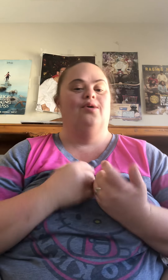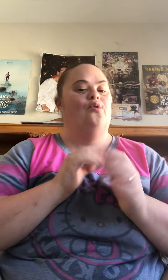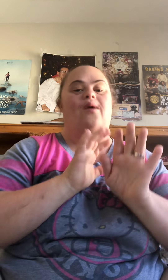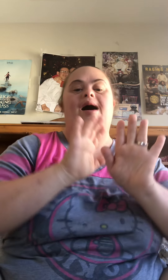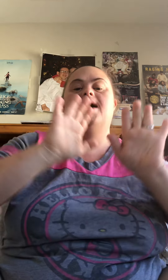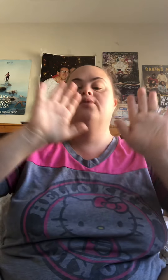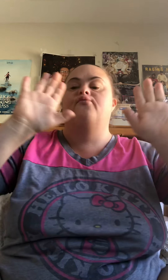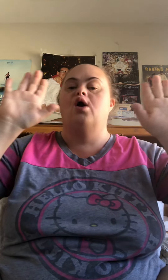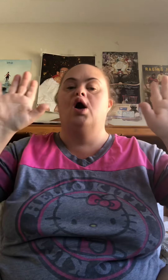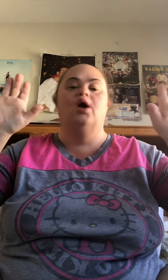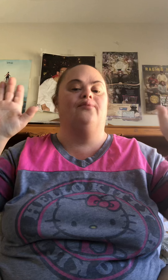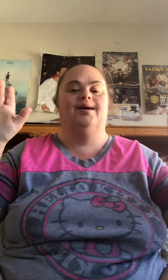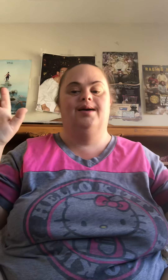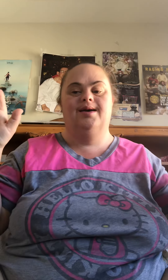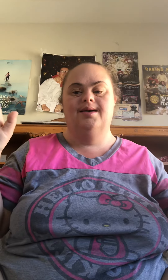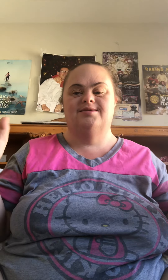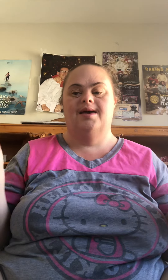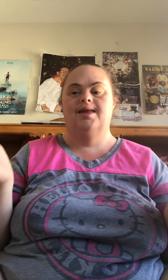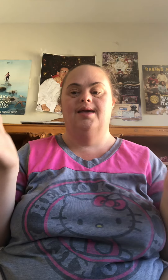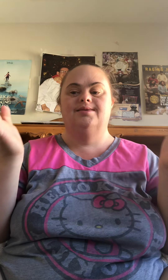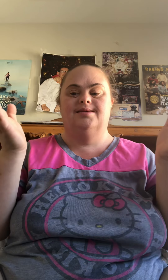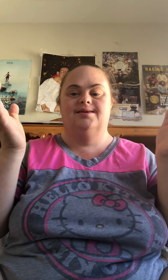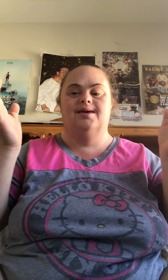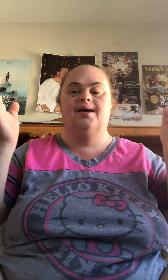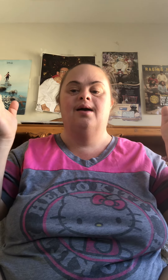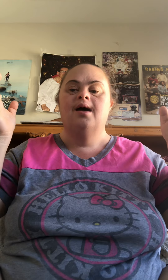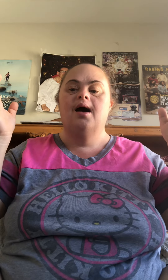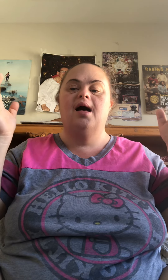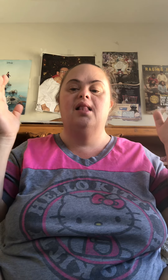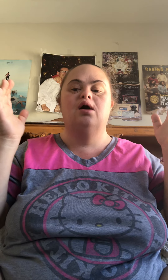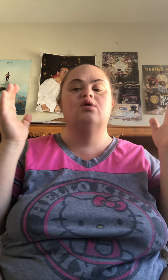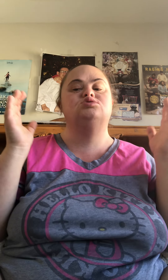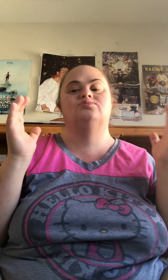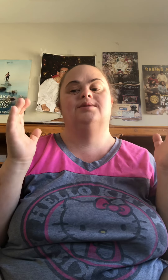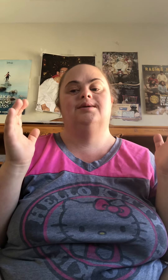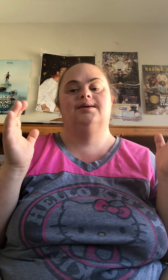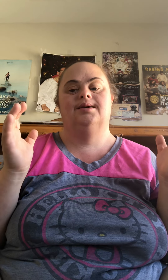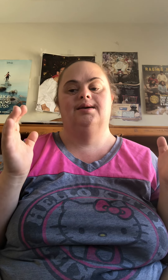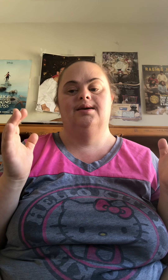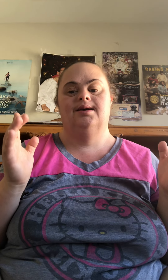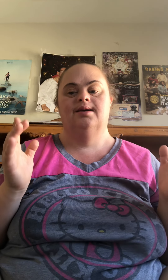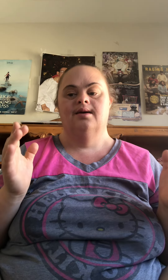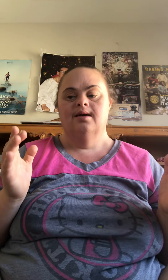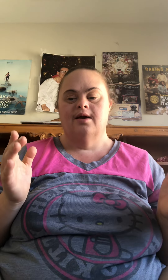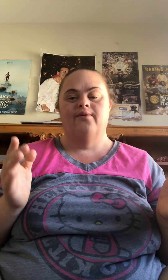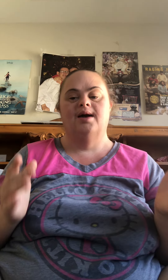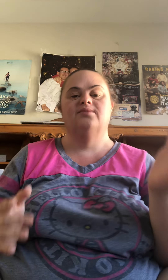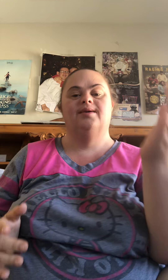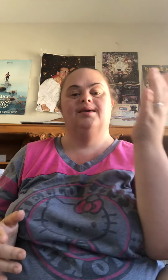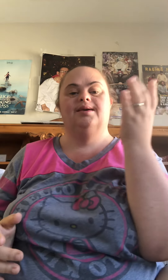I'll know I swear I can't stay alone All that I to stay with hold me